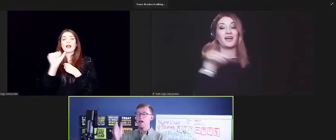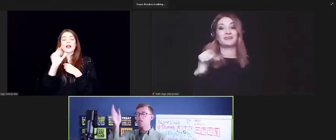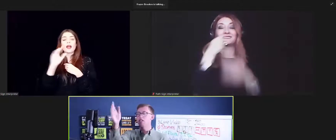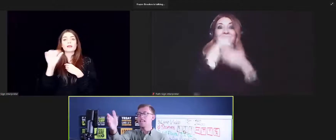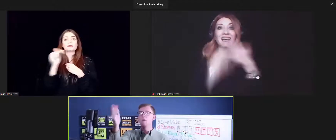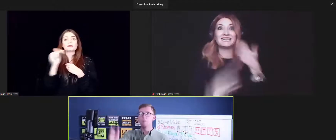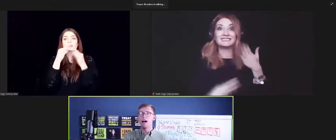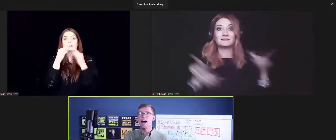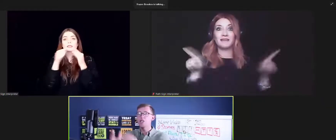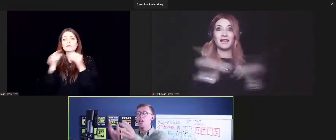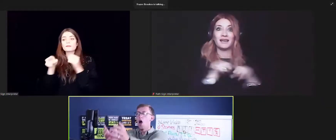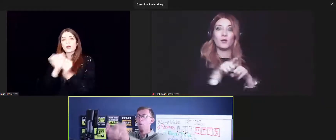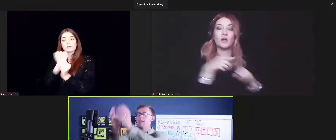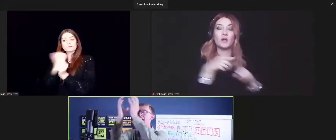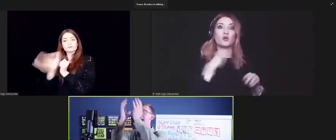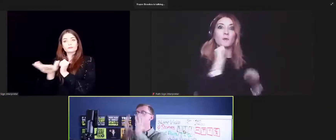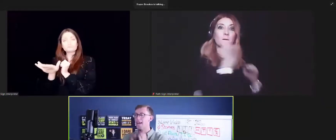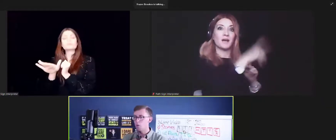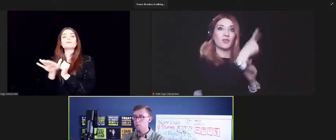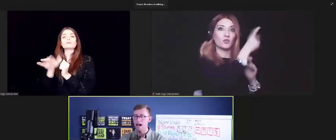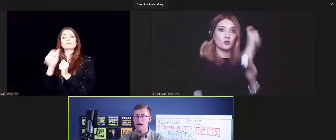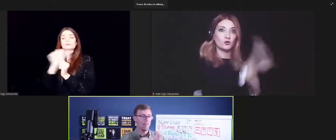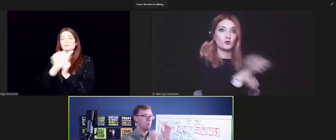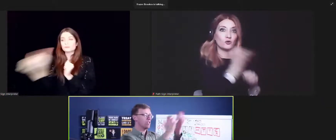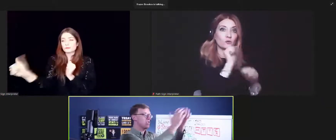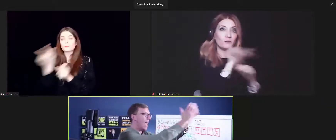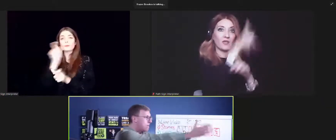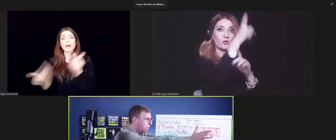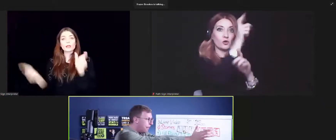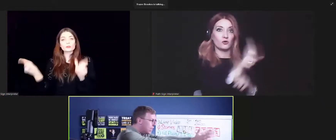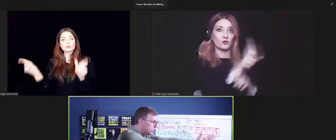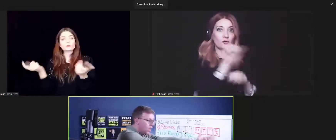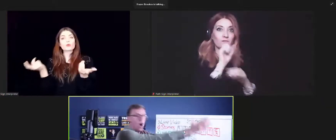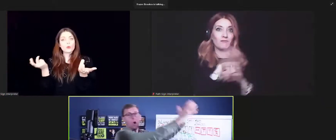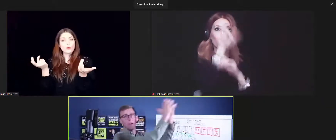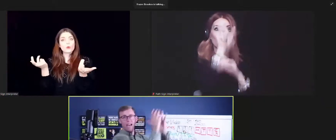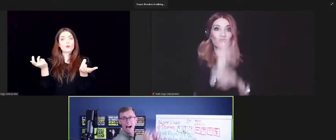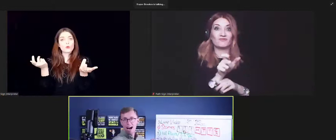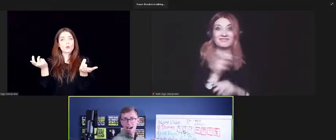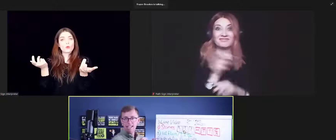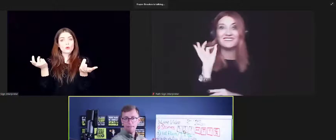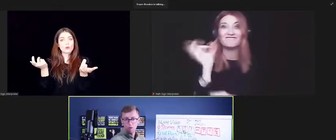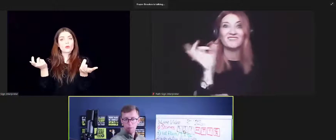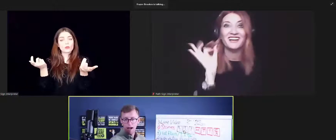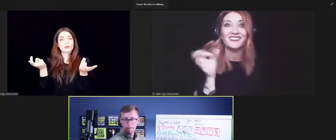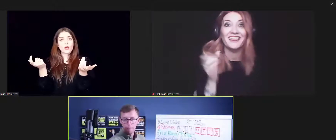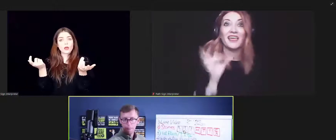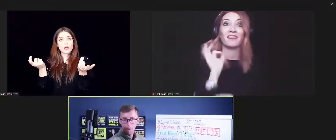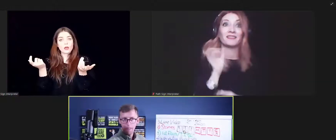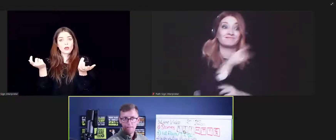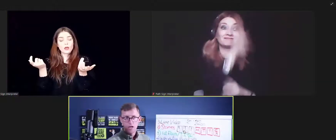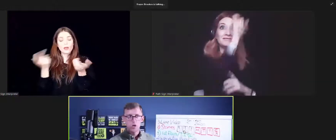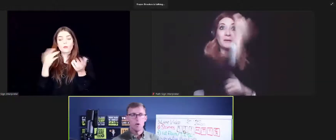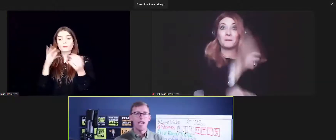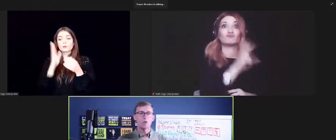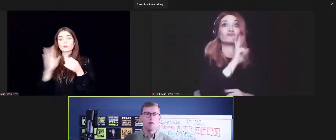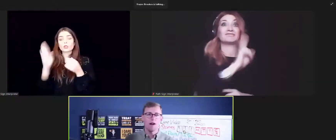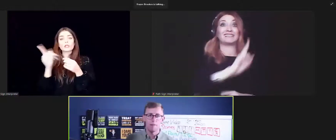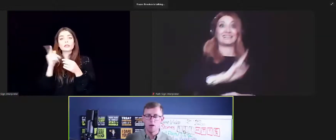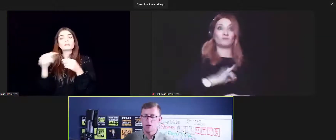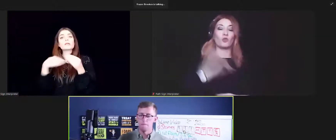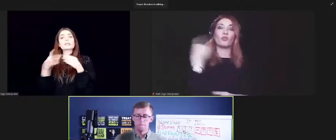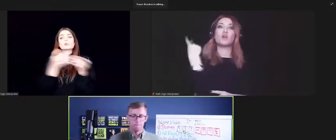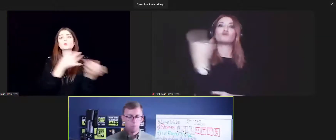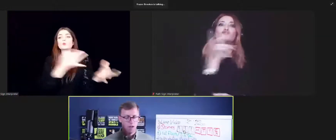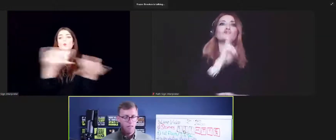if person D replies, only I get the reply. Person A replies, only I get the reply. So here's what I